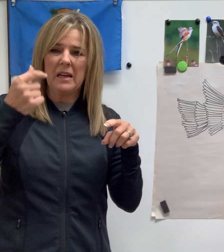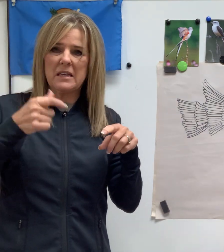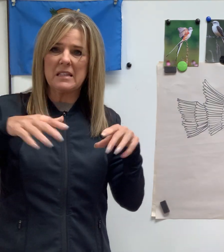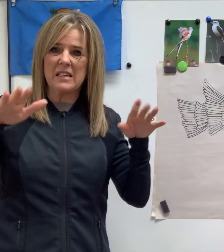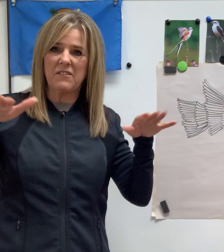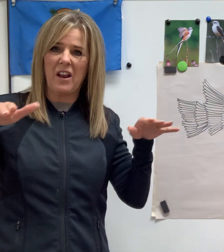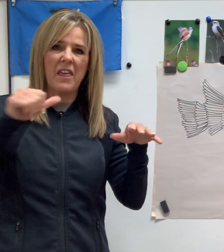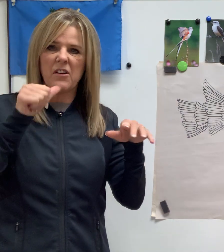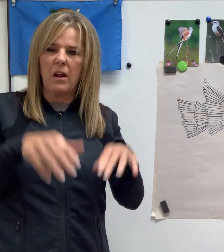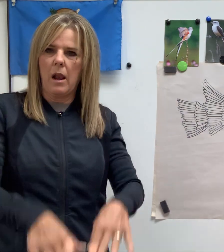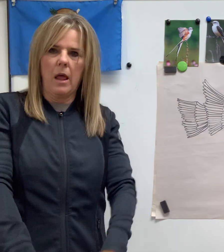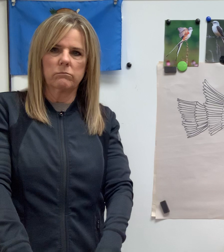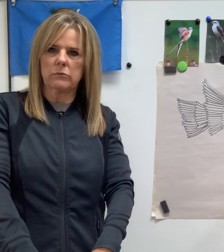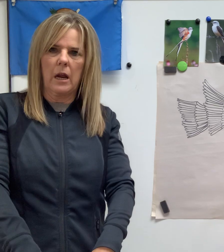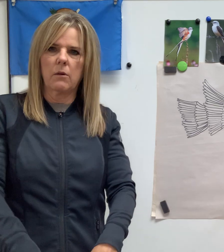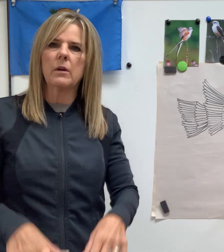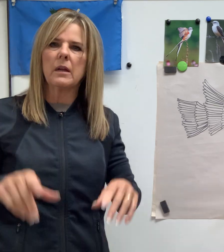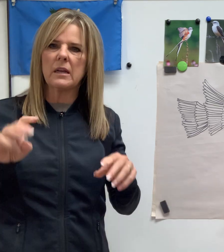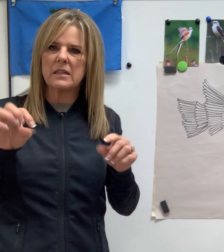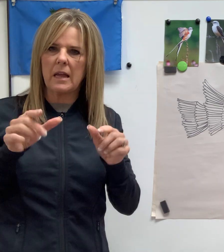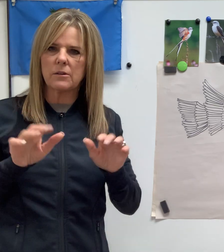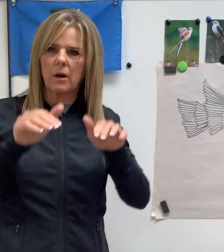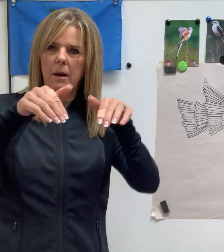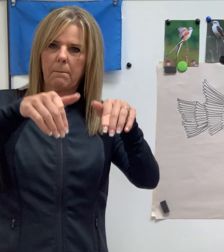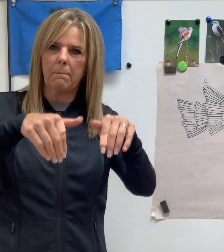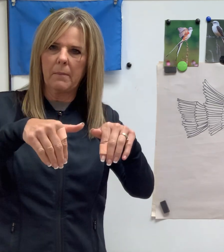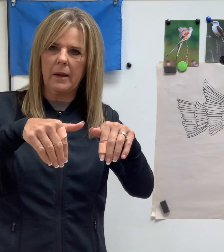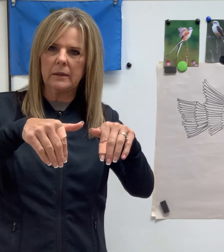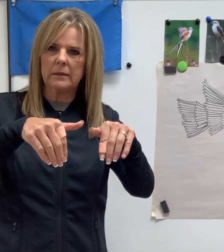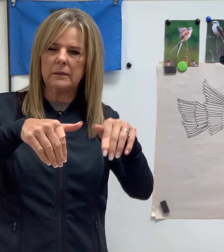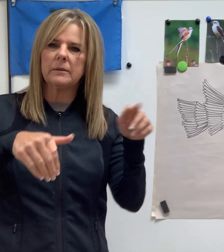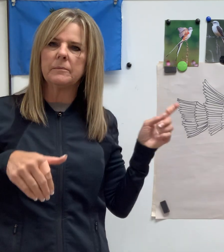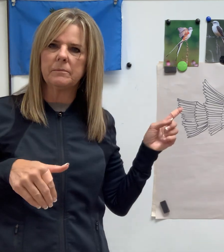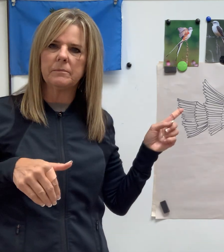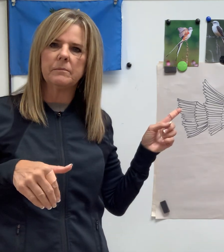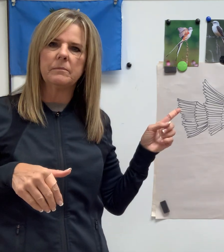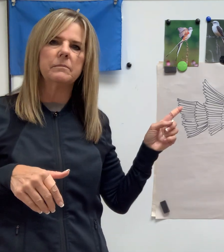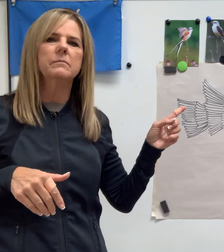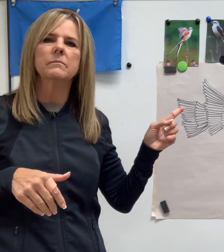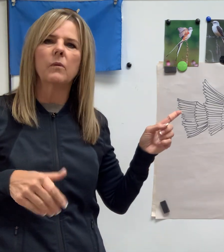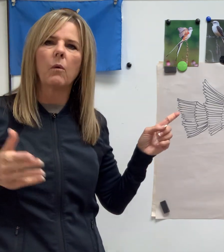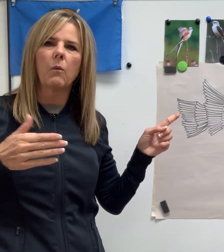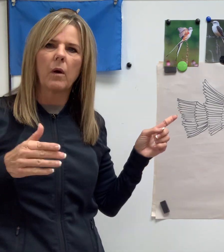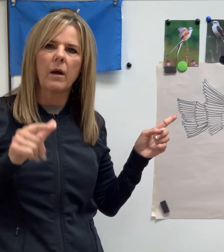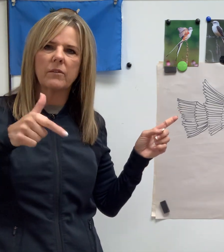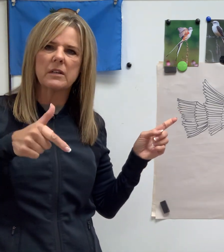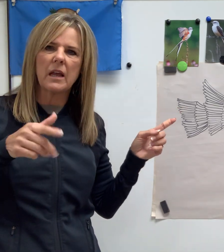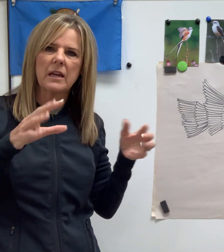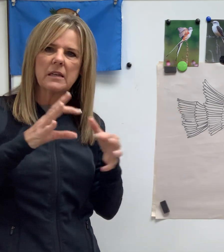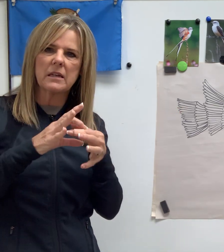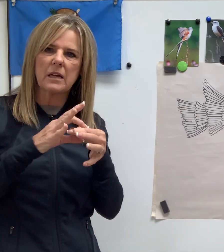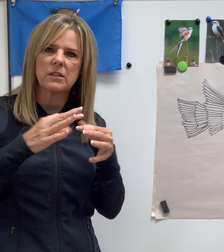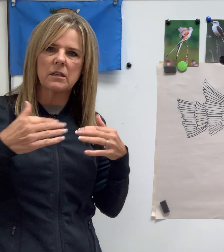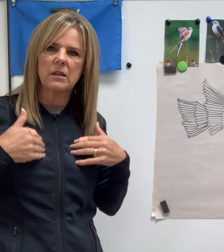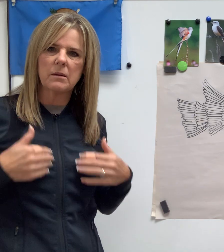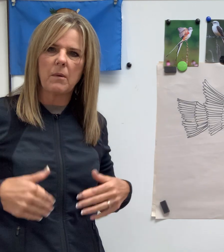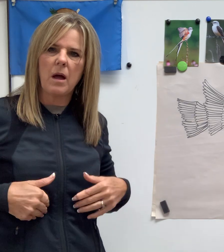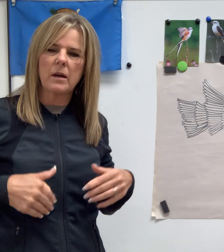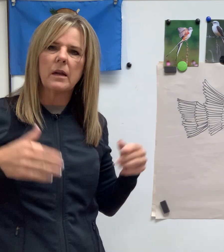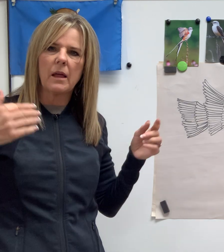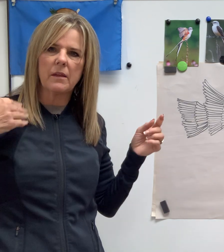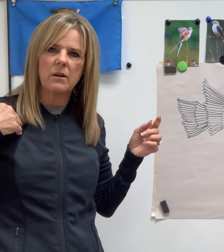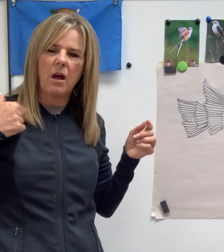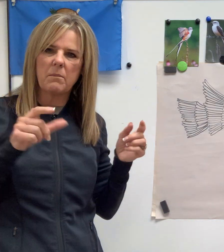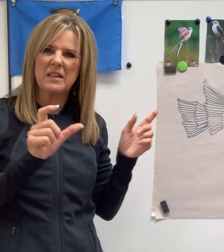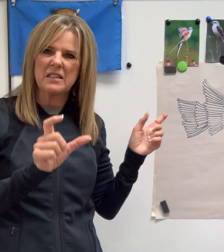flying. They're not like perfectly straight down. They're kind of bent a little bit. So wherever his leg touches his body at the top, it's a